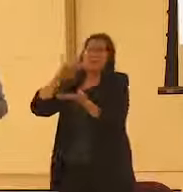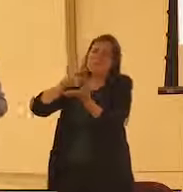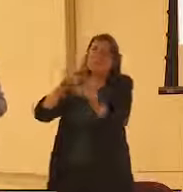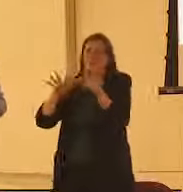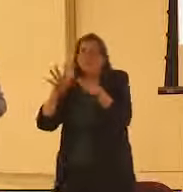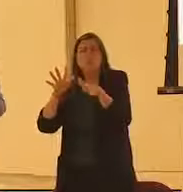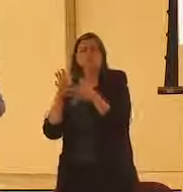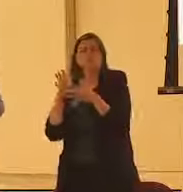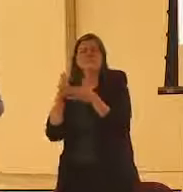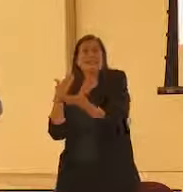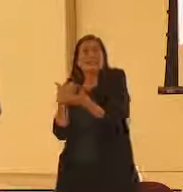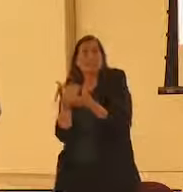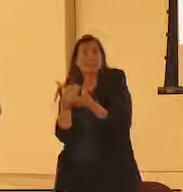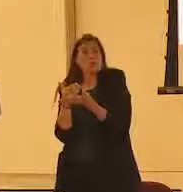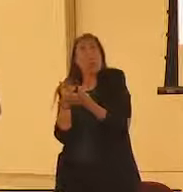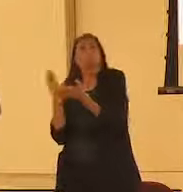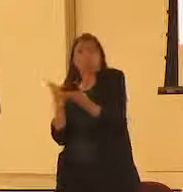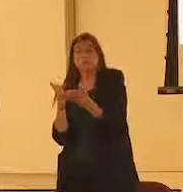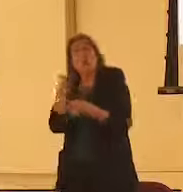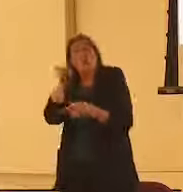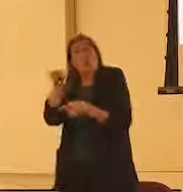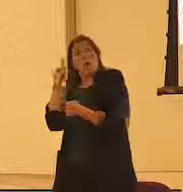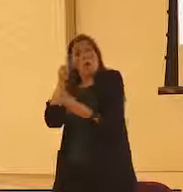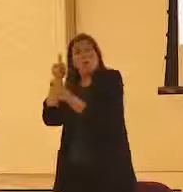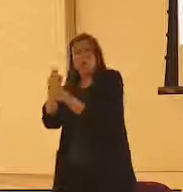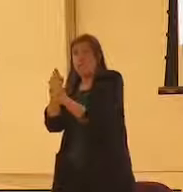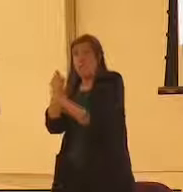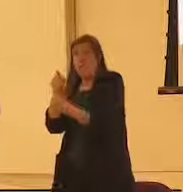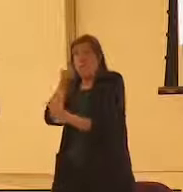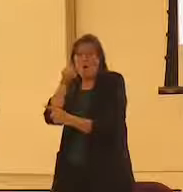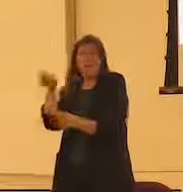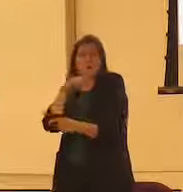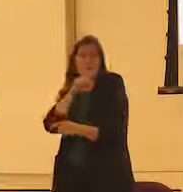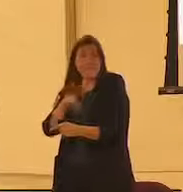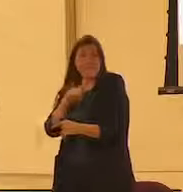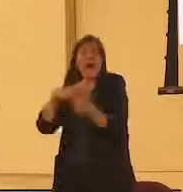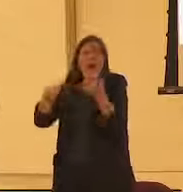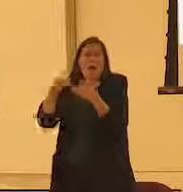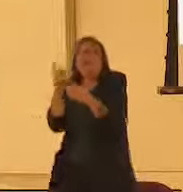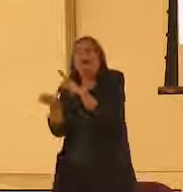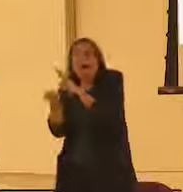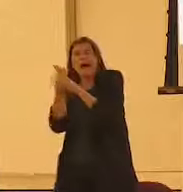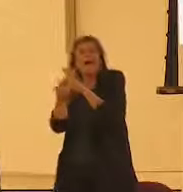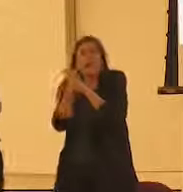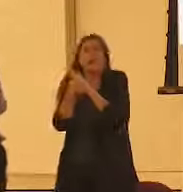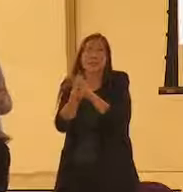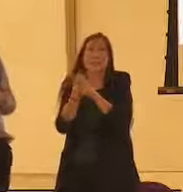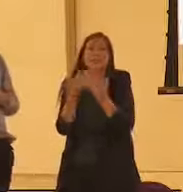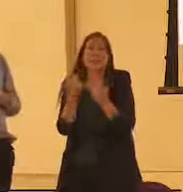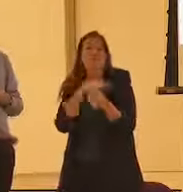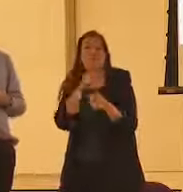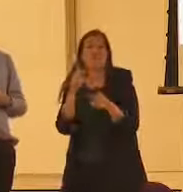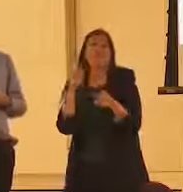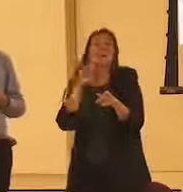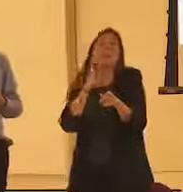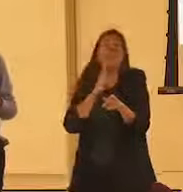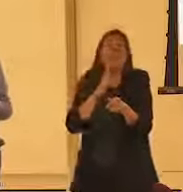service, mainly for men, although we are getting some women occasionally who are deaf and have serious mental health